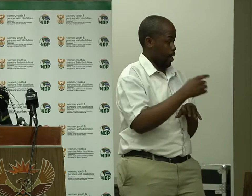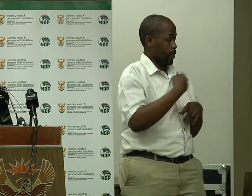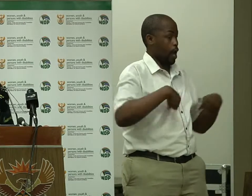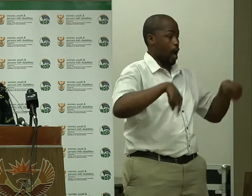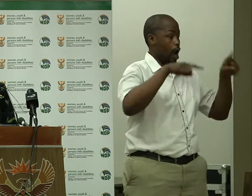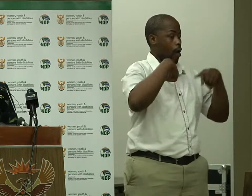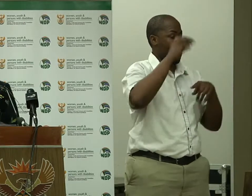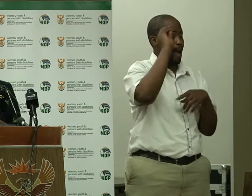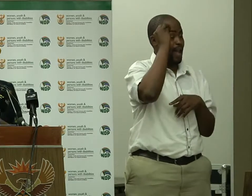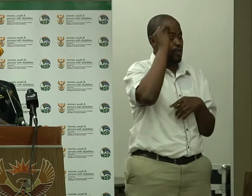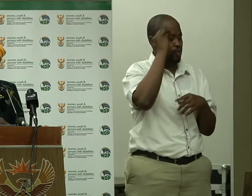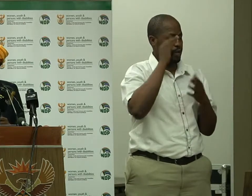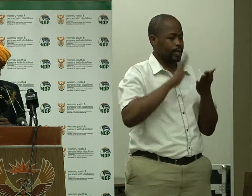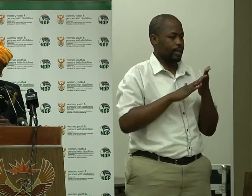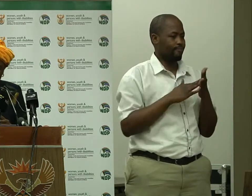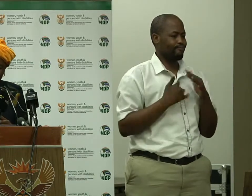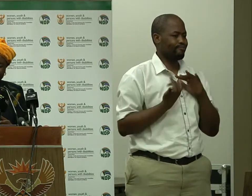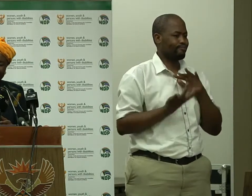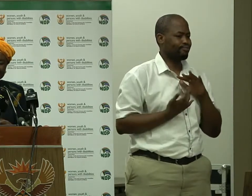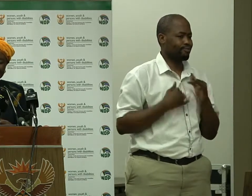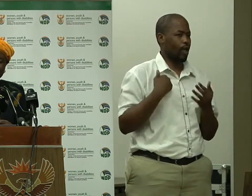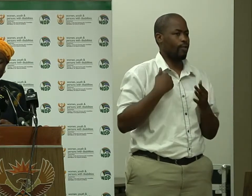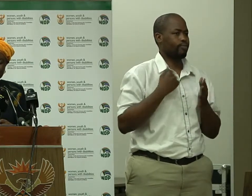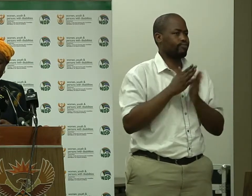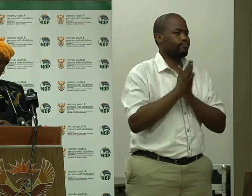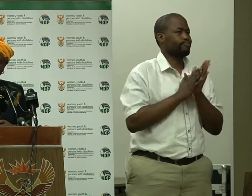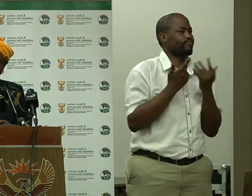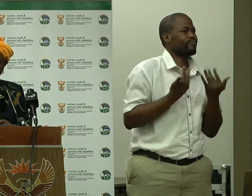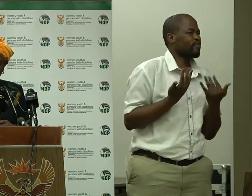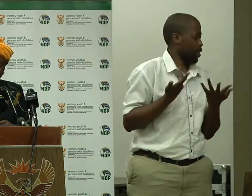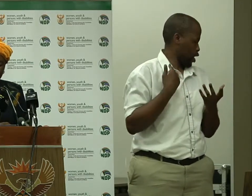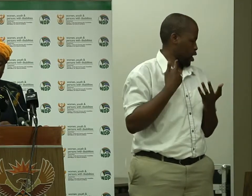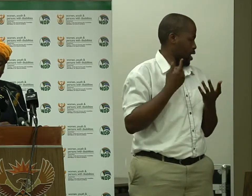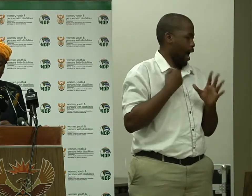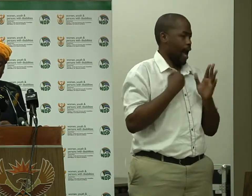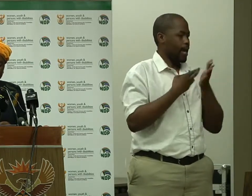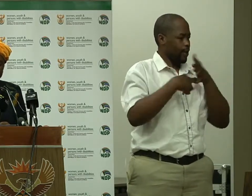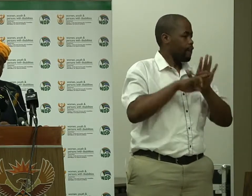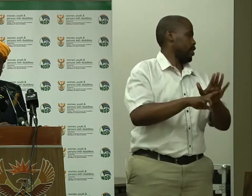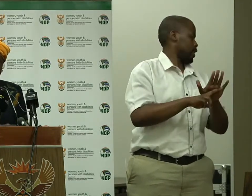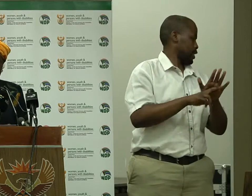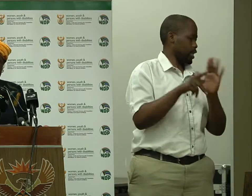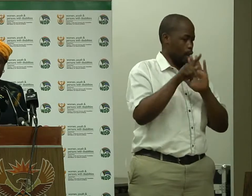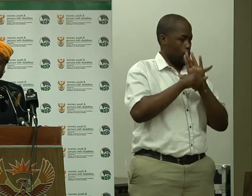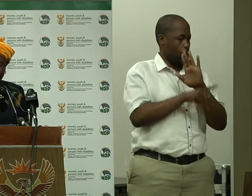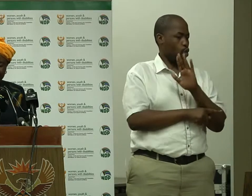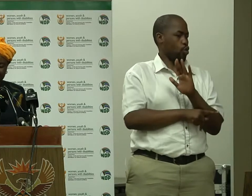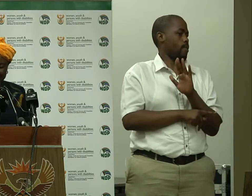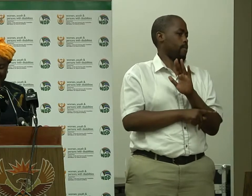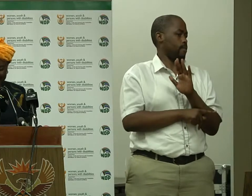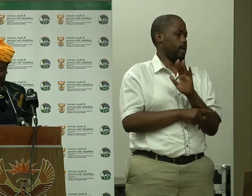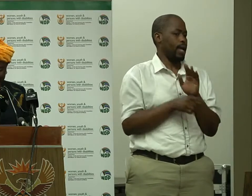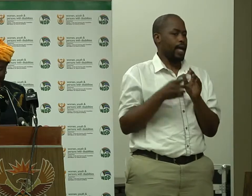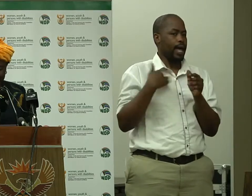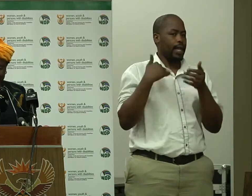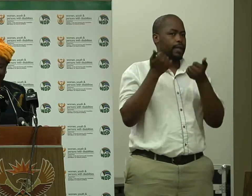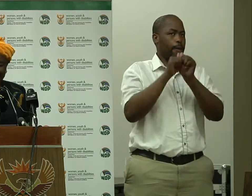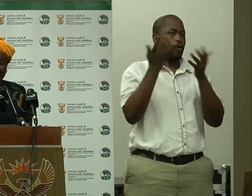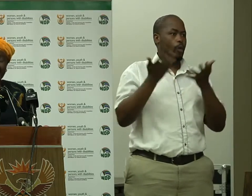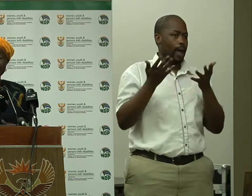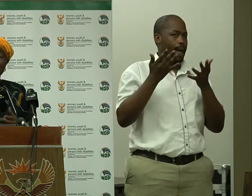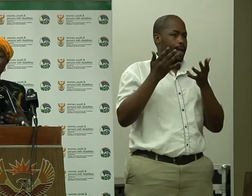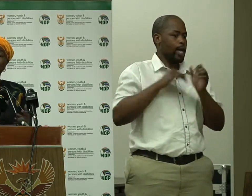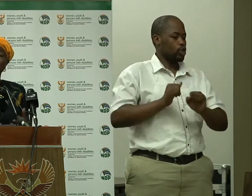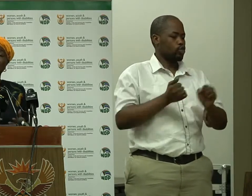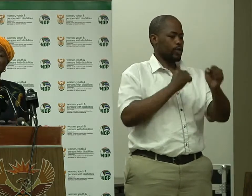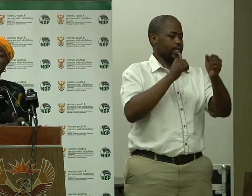and aspirations are reflected in the program of action at a strategic level.